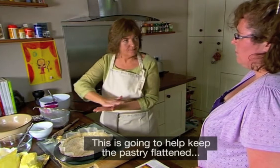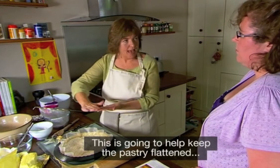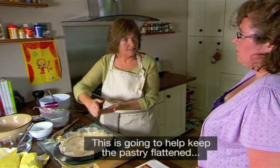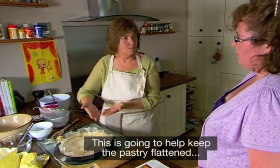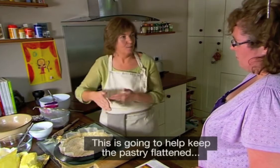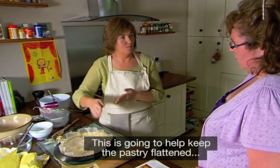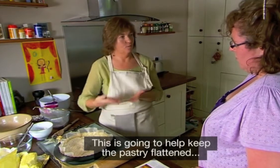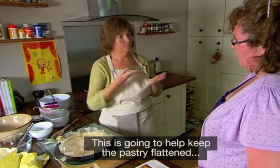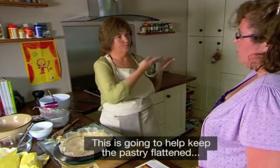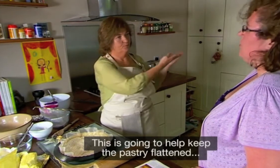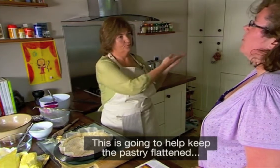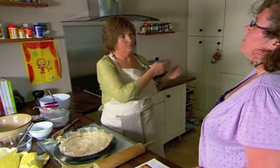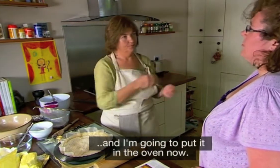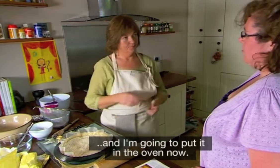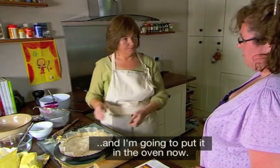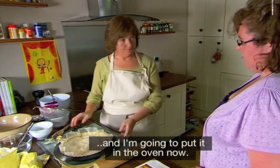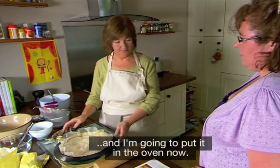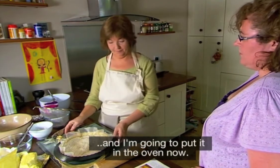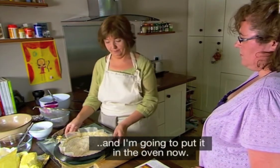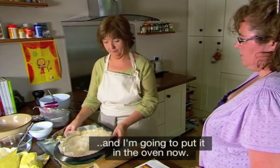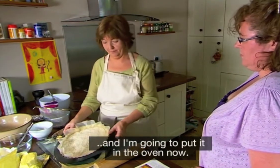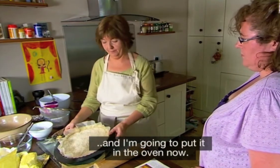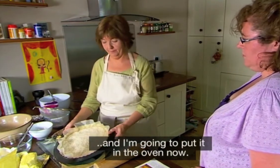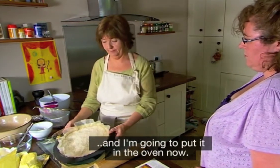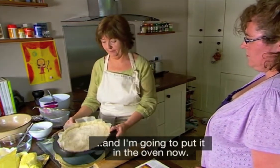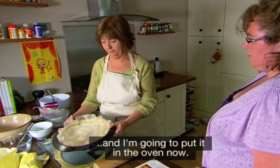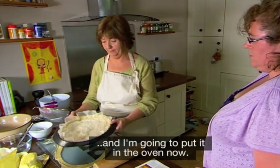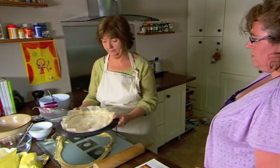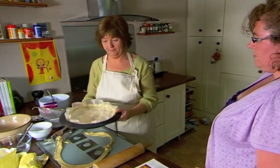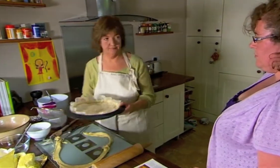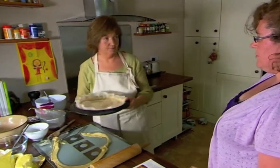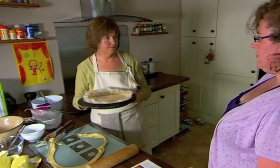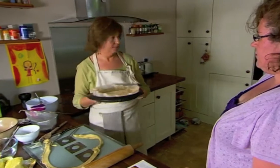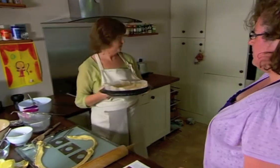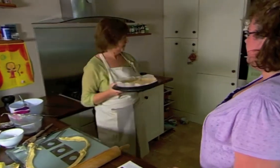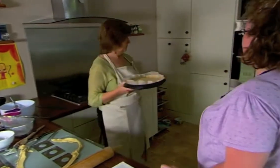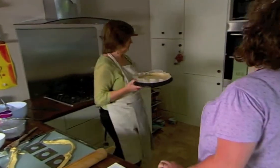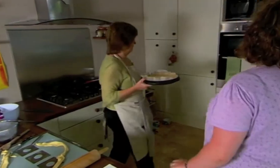This is going to help keep the pastry flattened, and I'm going to put it in the oven now.